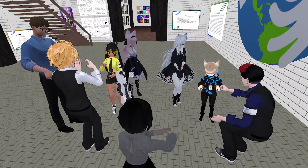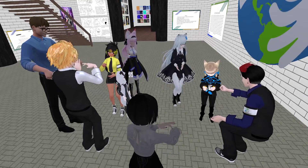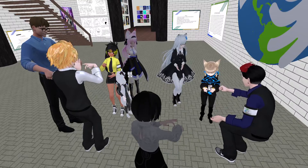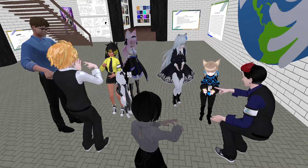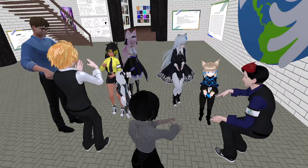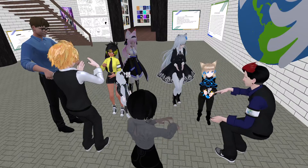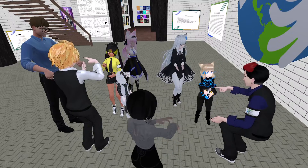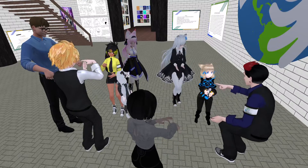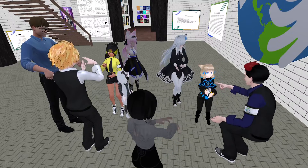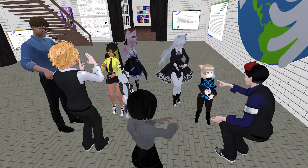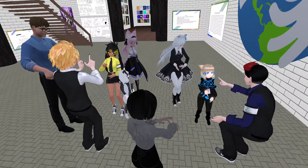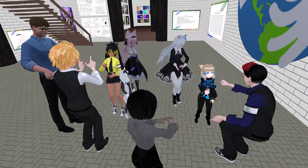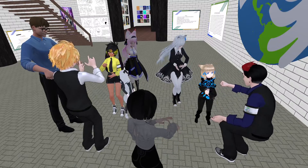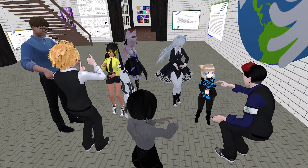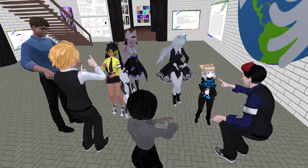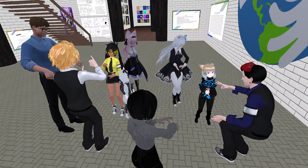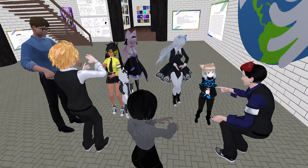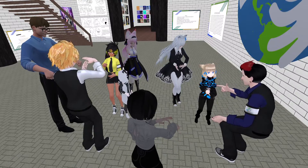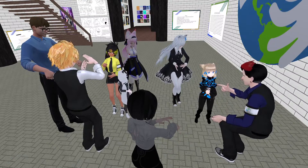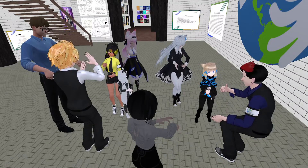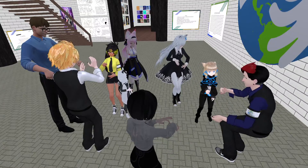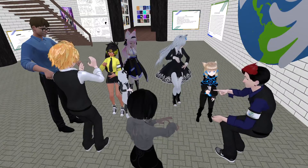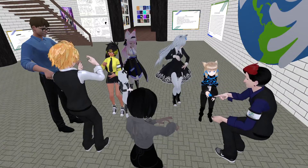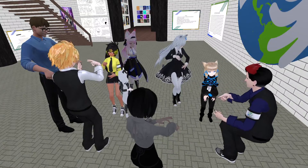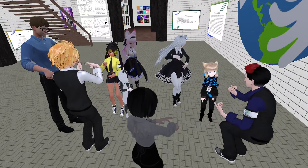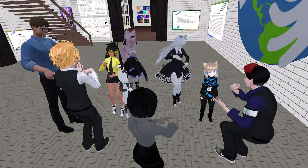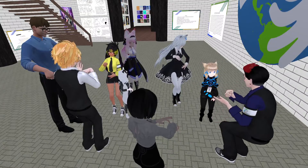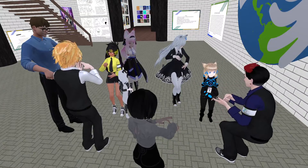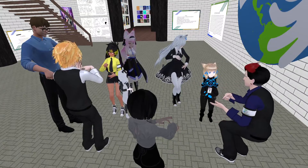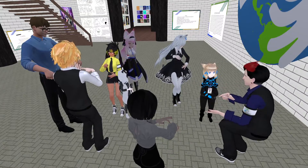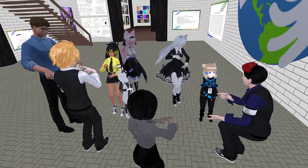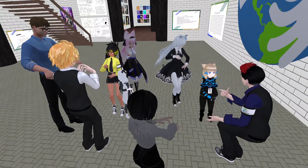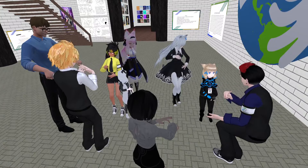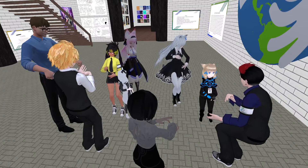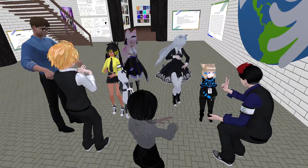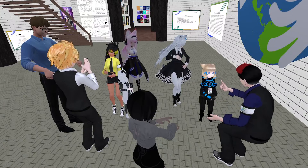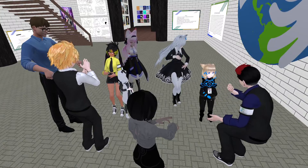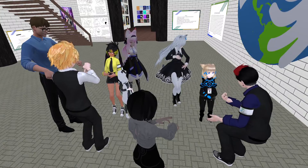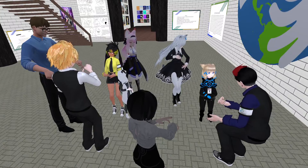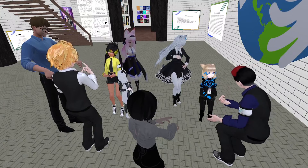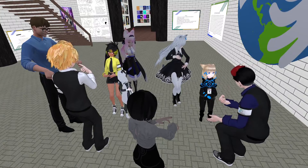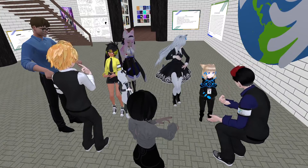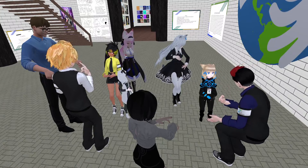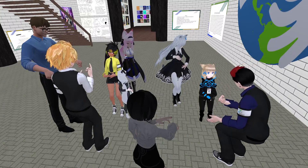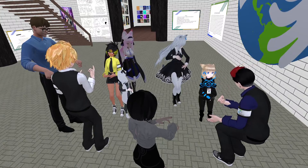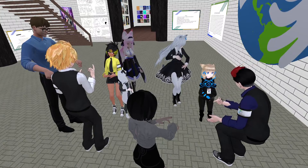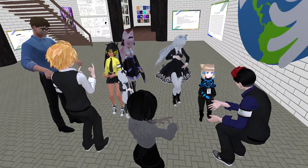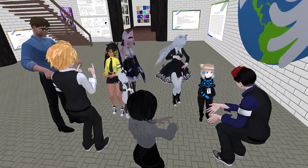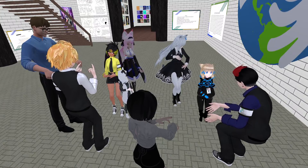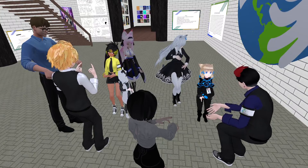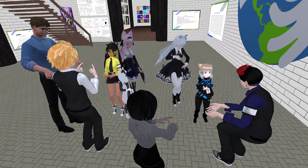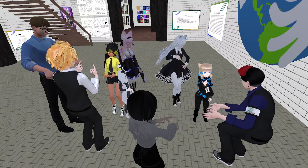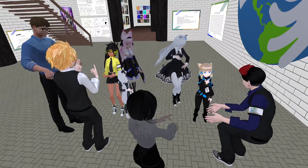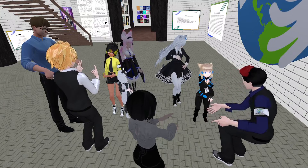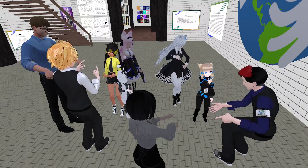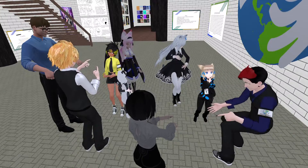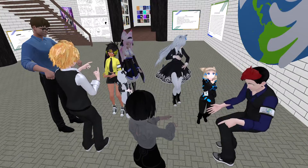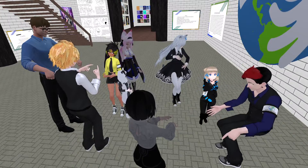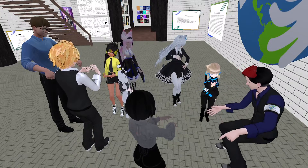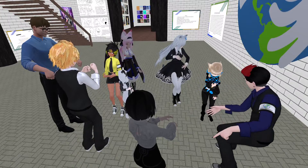moved. Yeah, well, you moved, and then I'm like, so who is it? And then I recognized, it's my dog. It's my